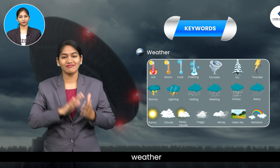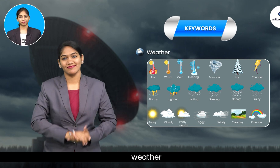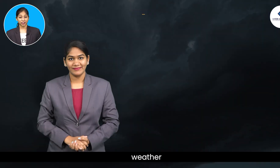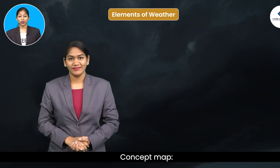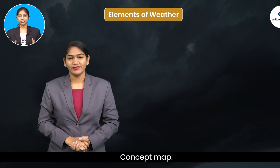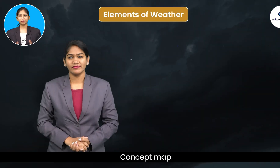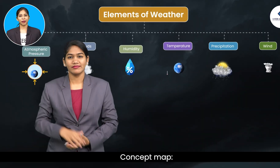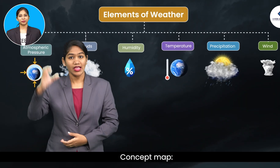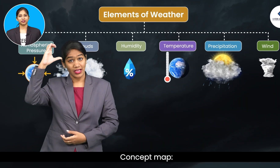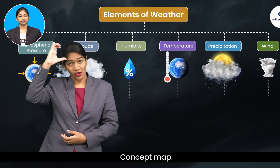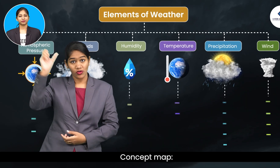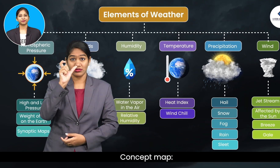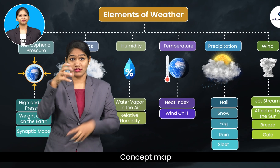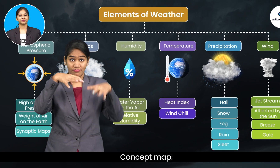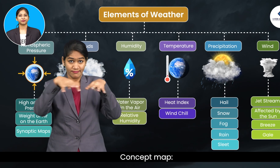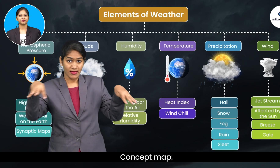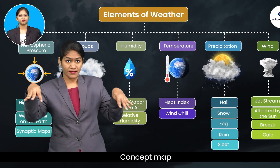Concept map